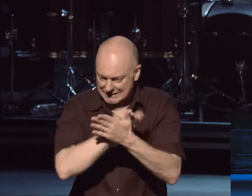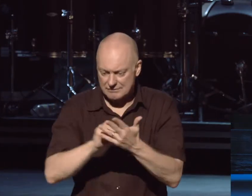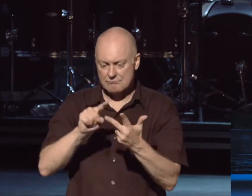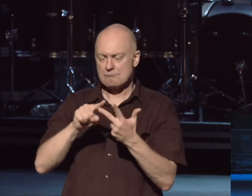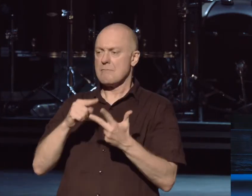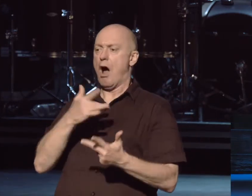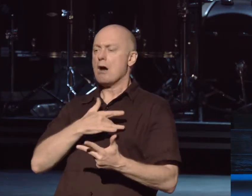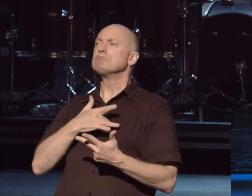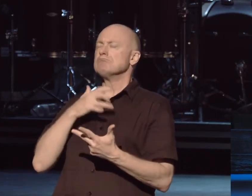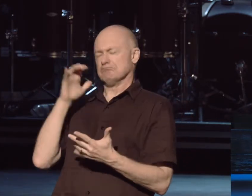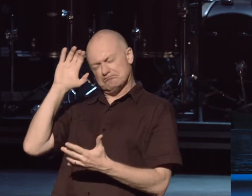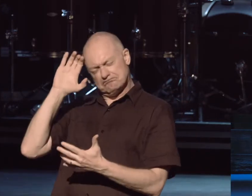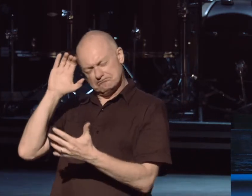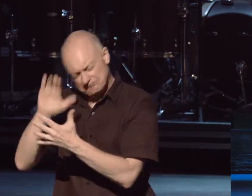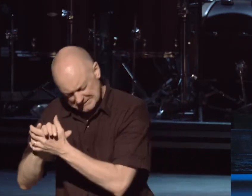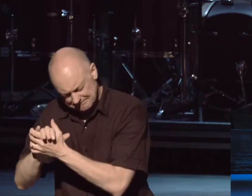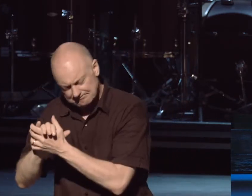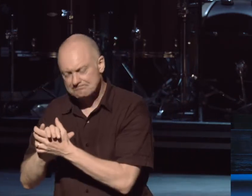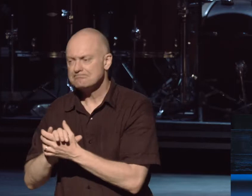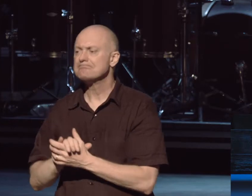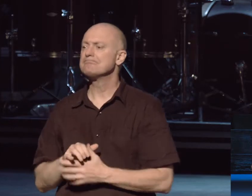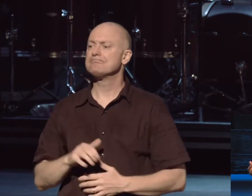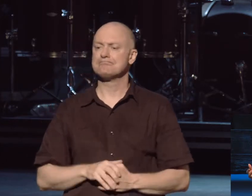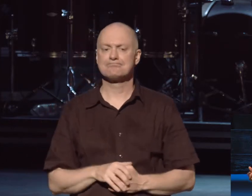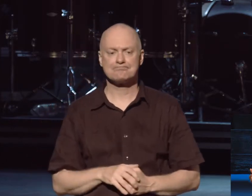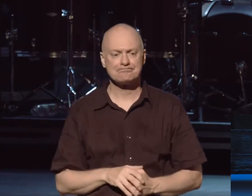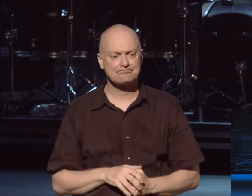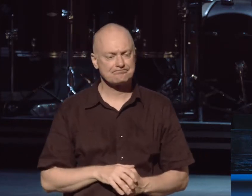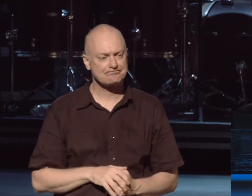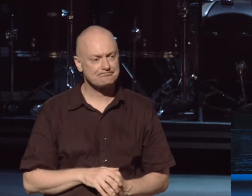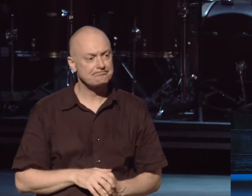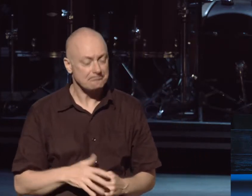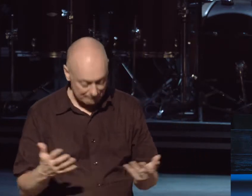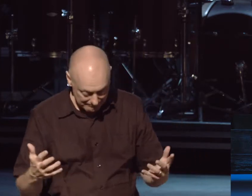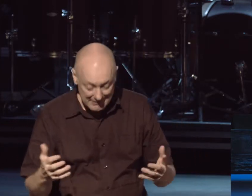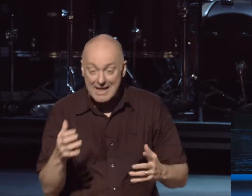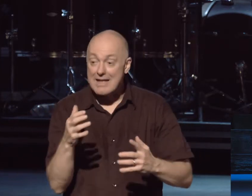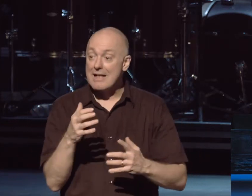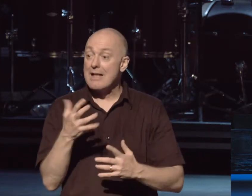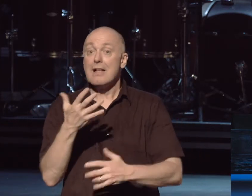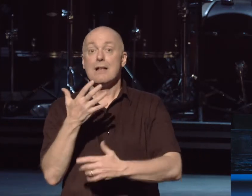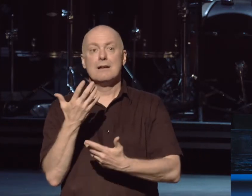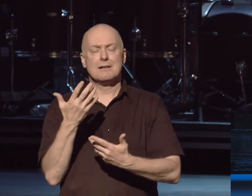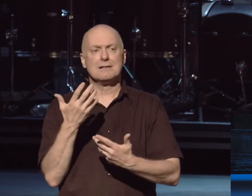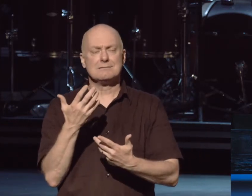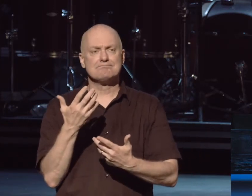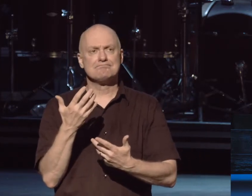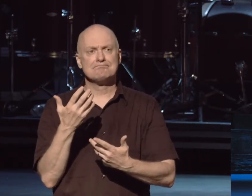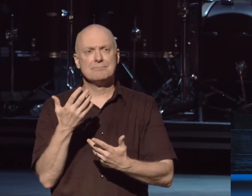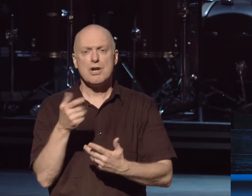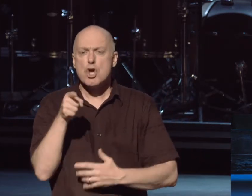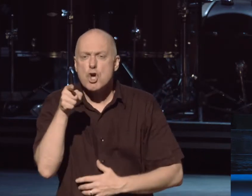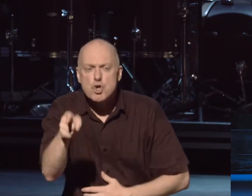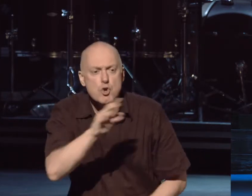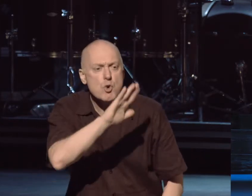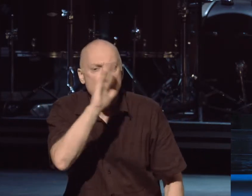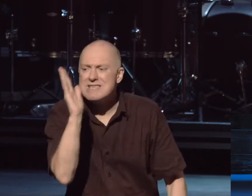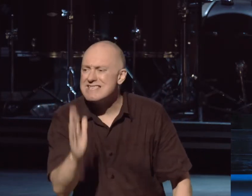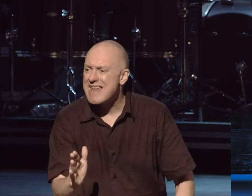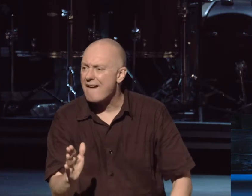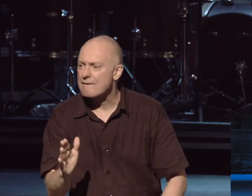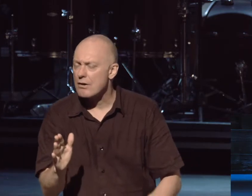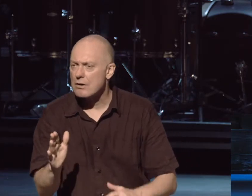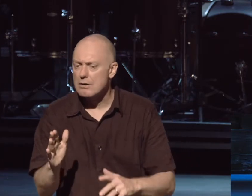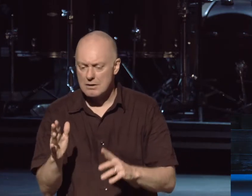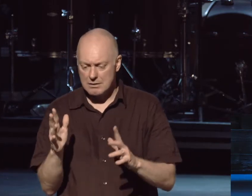of conviction. Confession, cleansing, and conviction. The power and the potential of a series like this is that you never